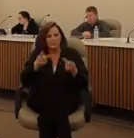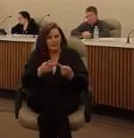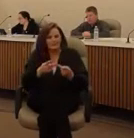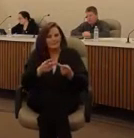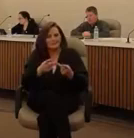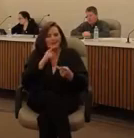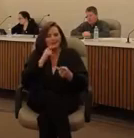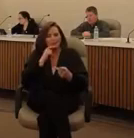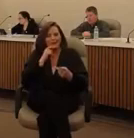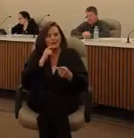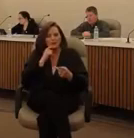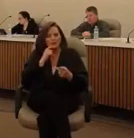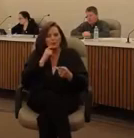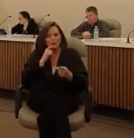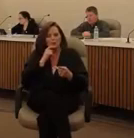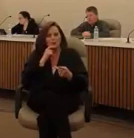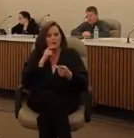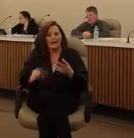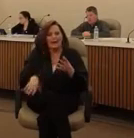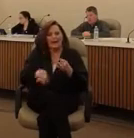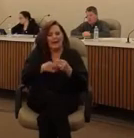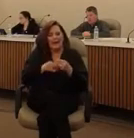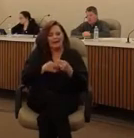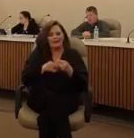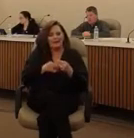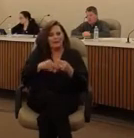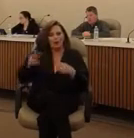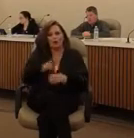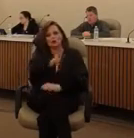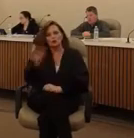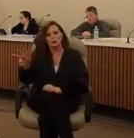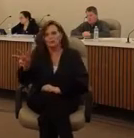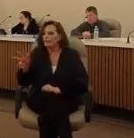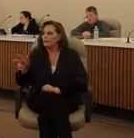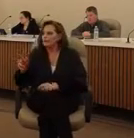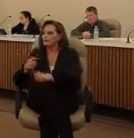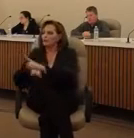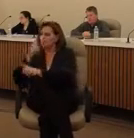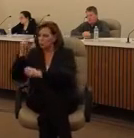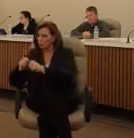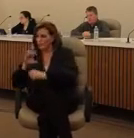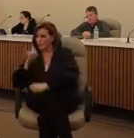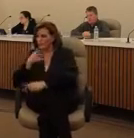extended turn lane. Do you remember, Chris? No, not offhand.